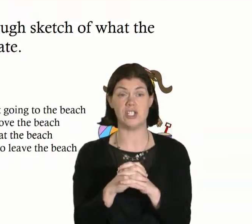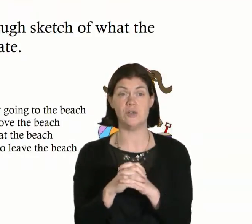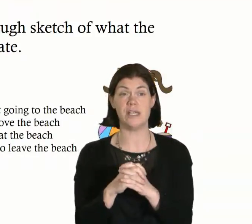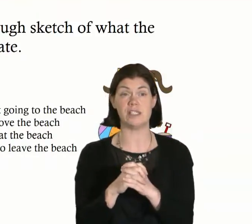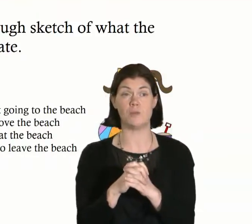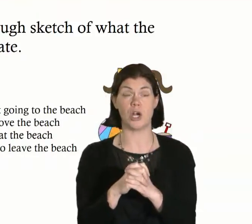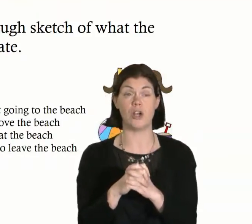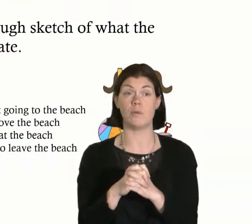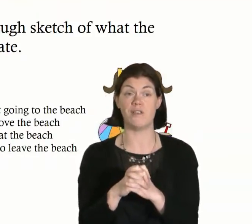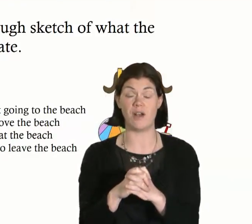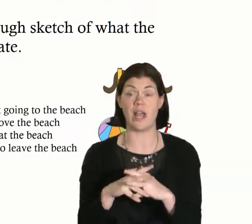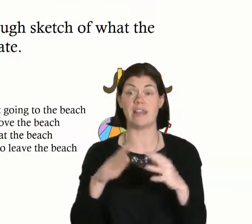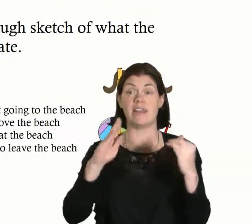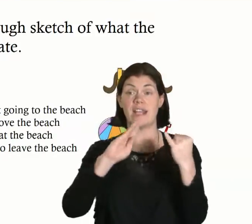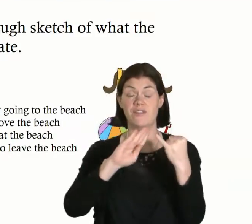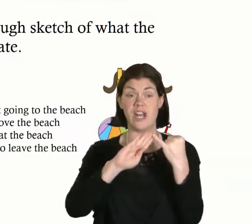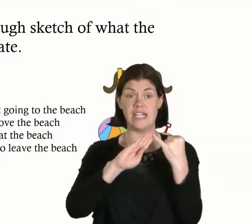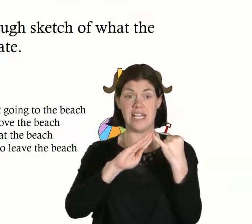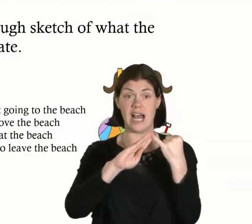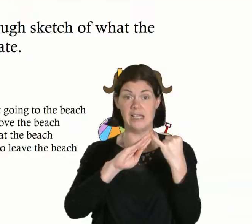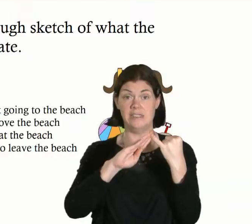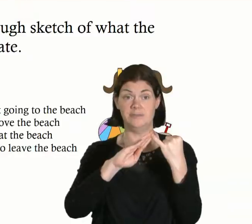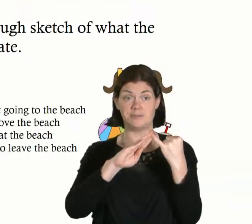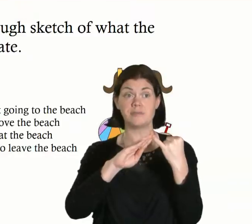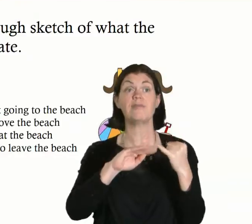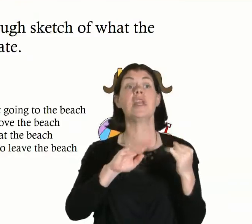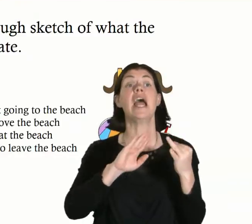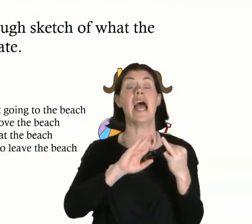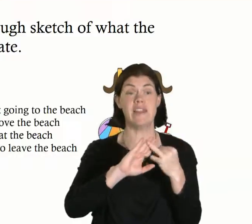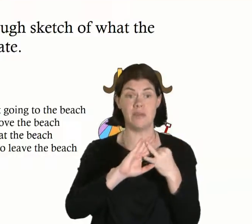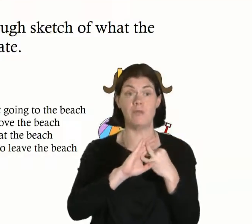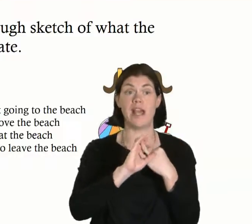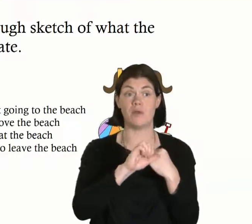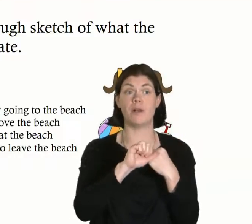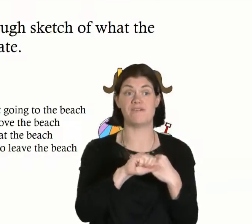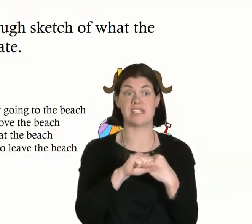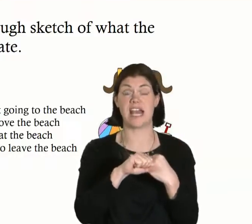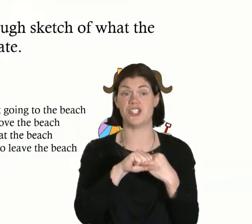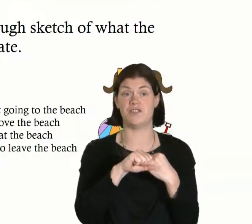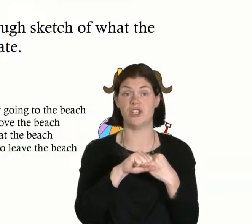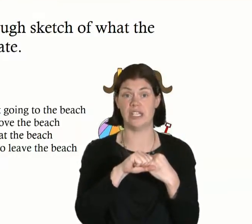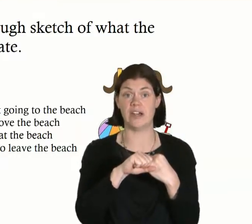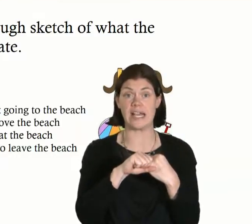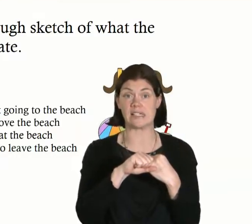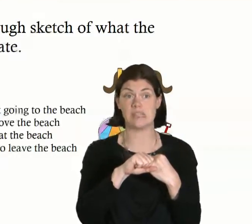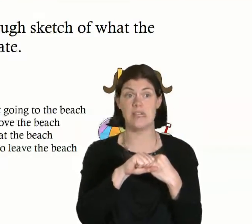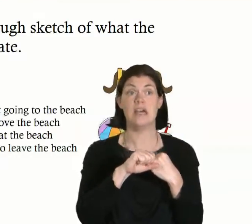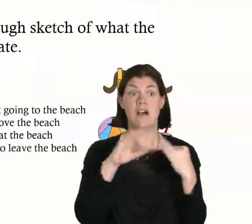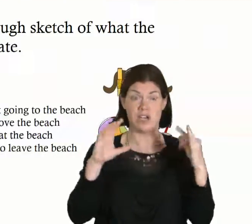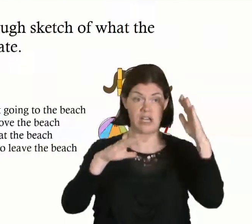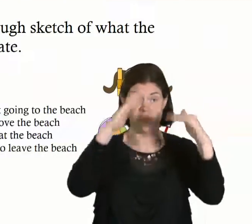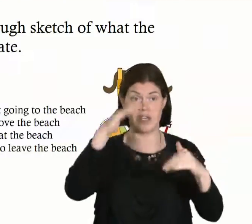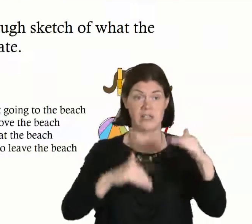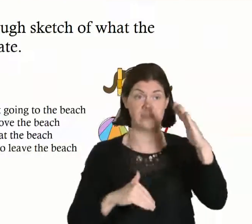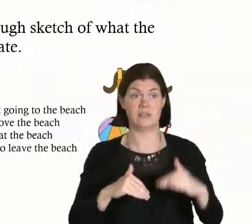to do, is work on a rough outline. Think of an idea and then write out a rough sketch of your lyrics,